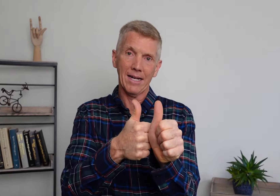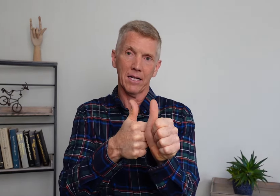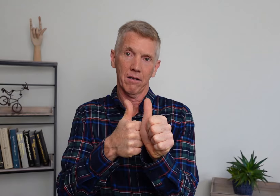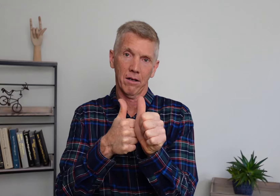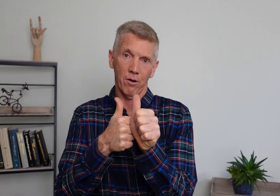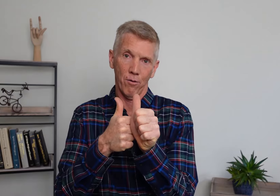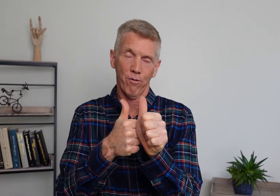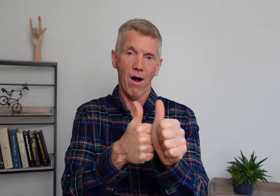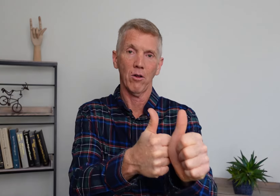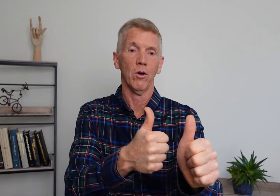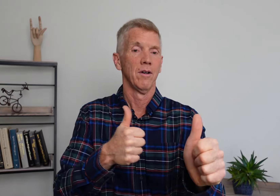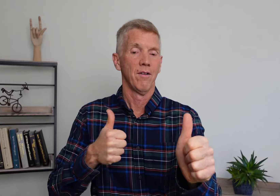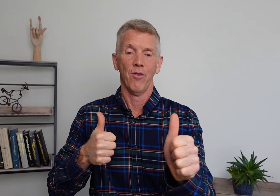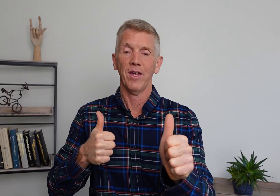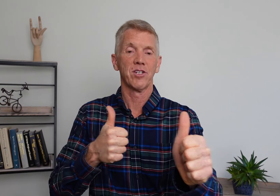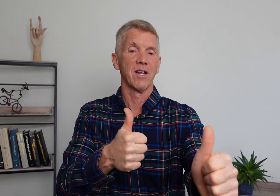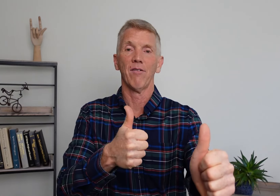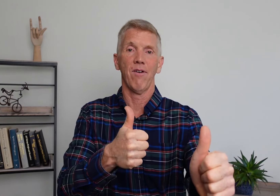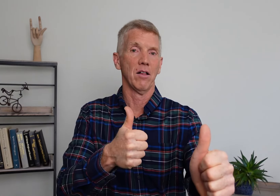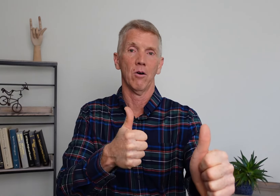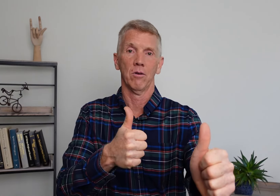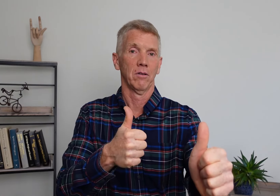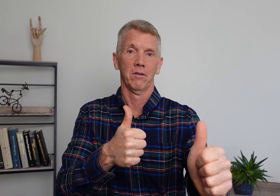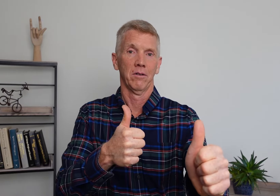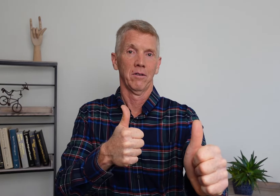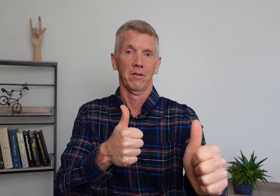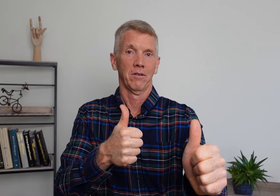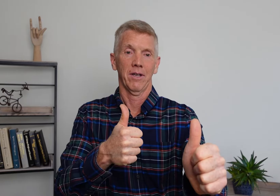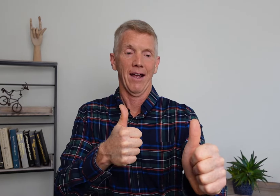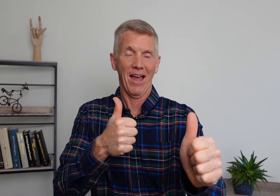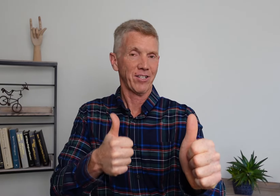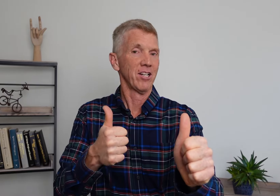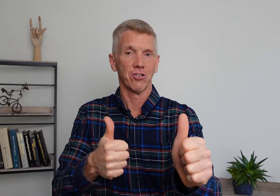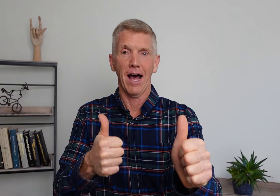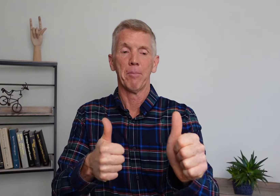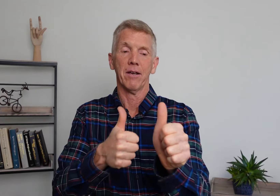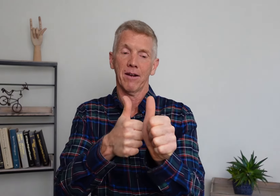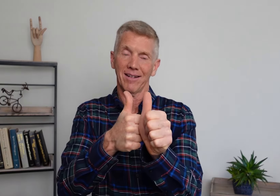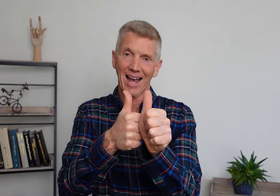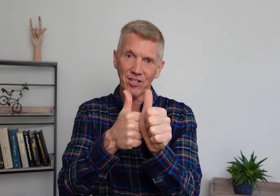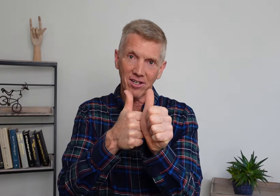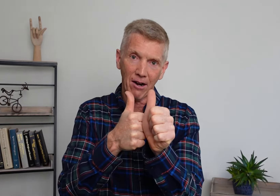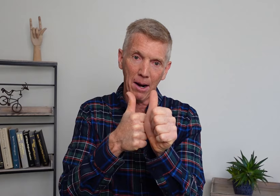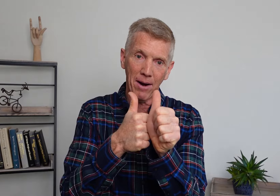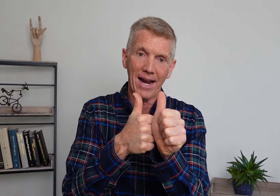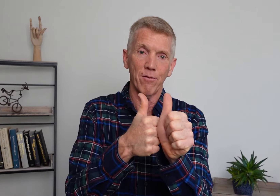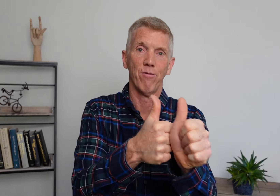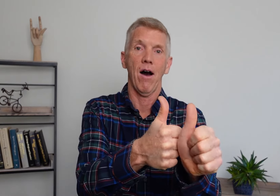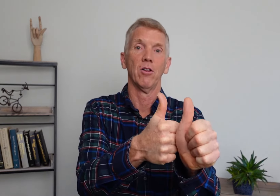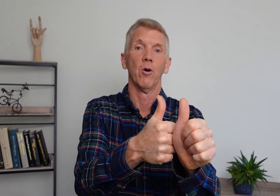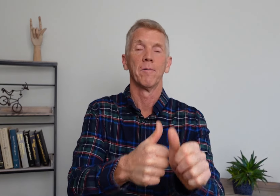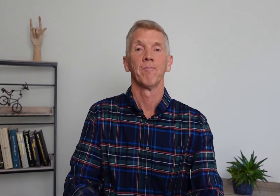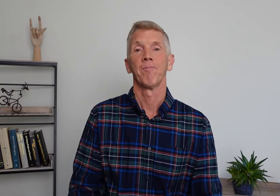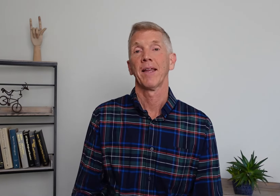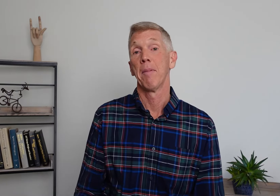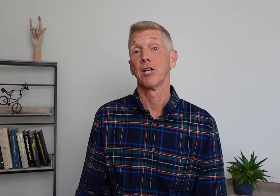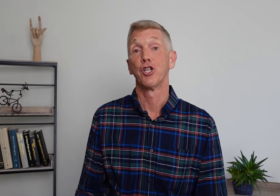it. Follow. This is not follow. Okay, that's getting sloppy. Nice and tight right behind it. Follow. How about to